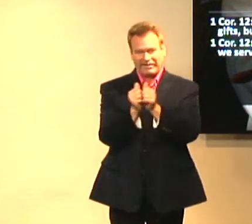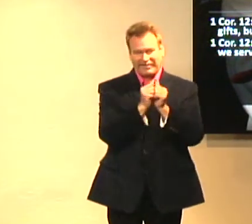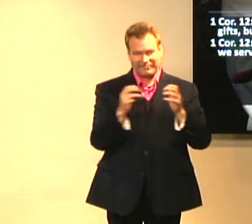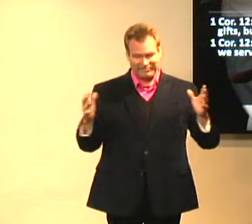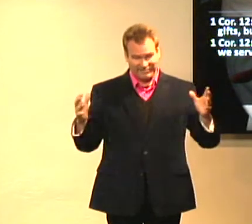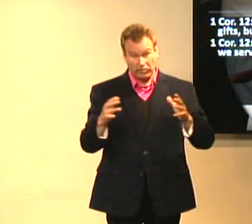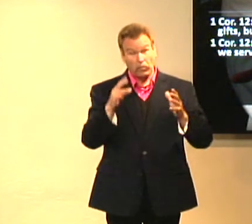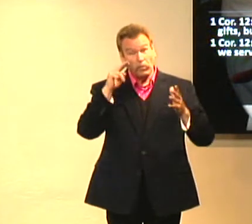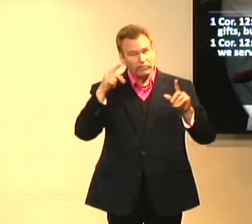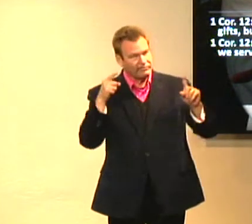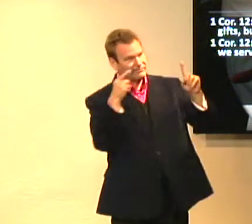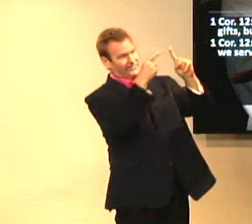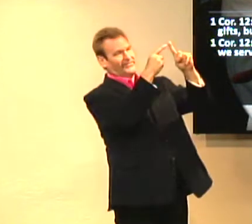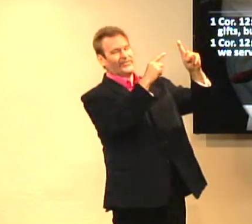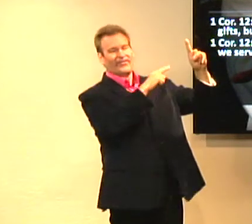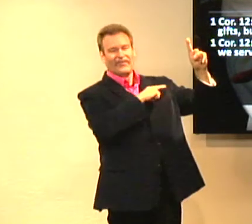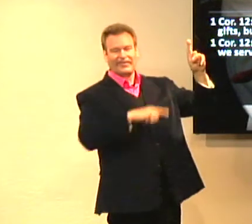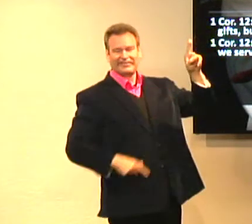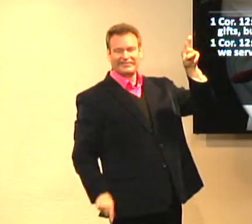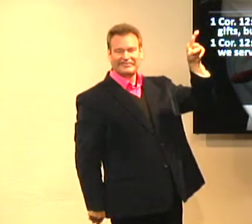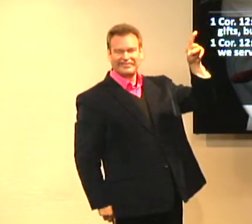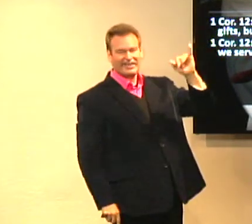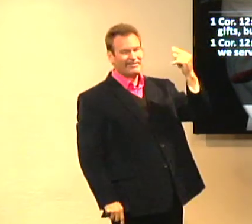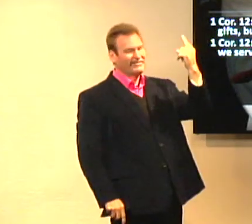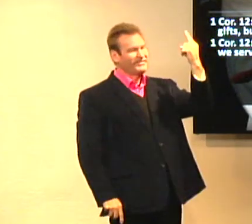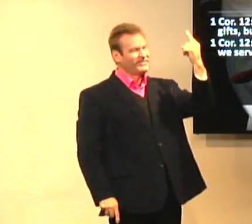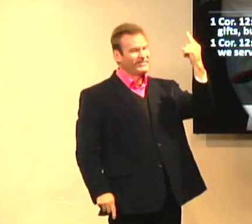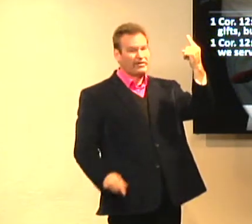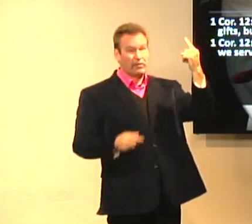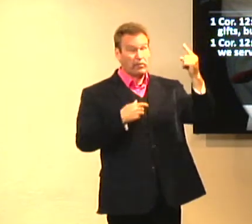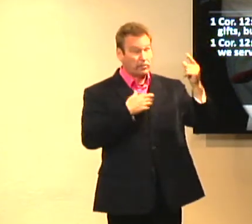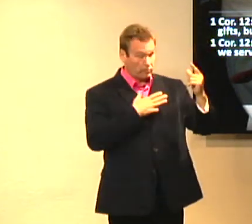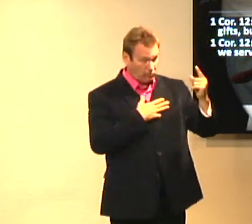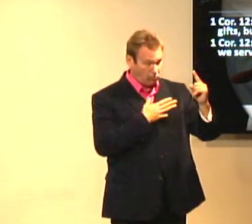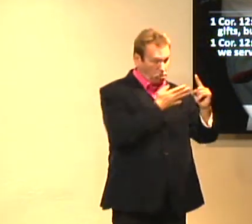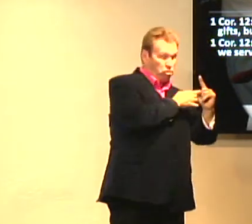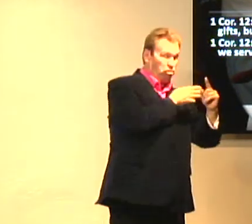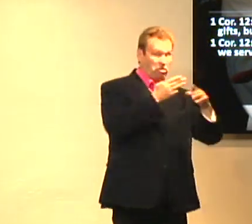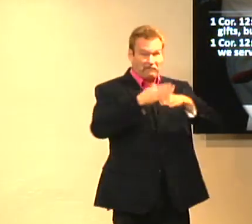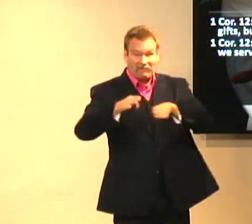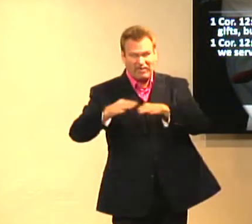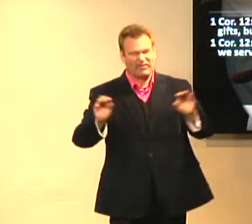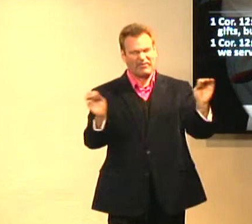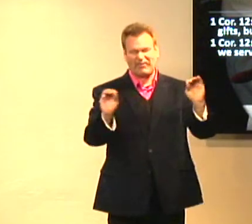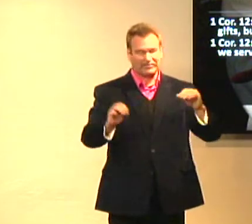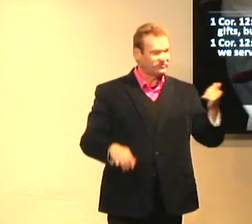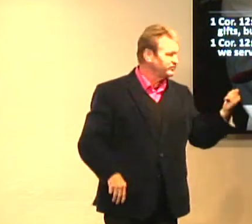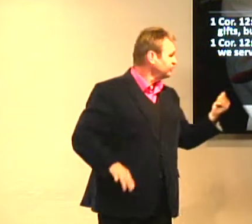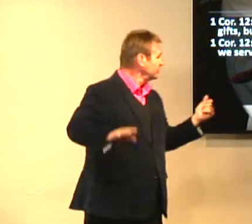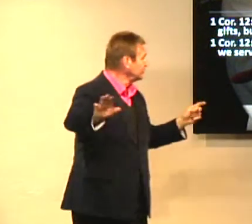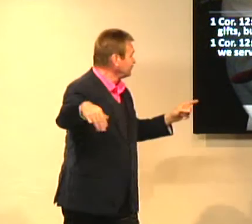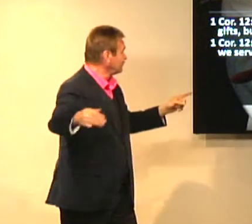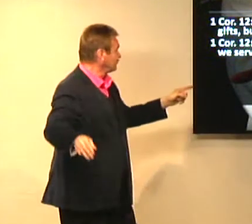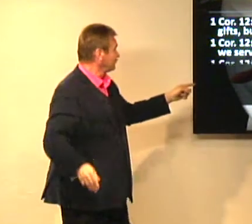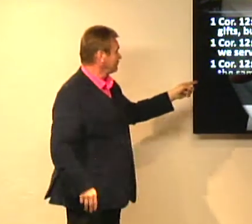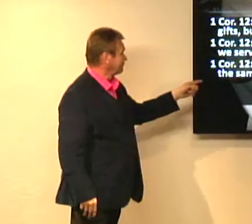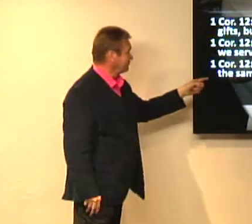skill, and we work together. Remember, we work together as our goal is the Lord. We don't want to be causing division